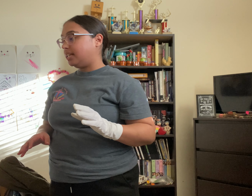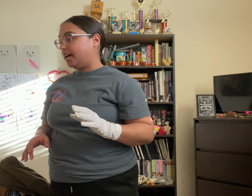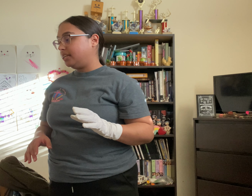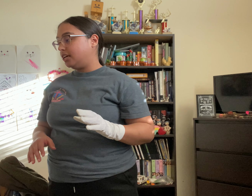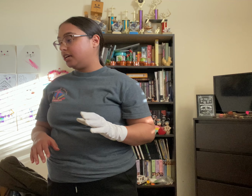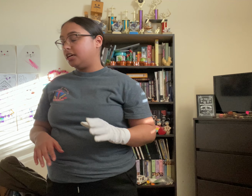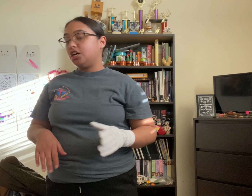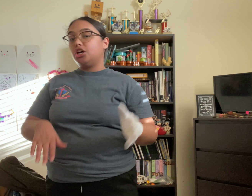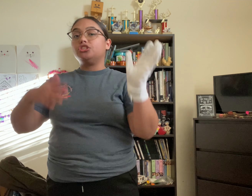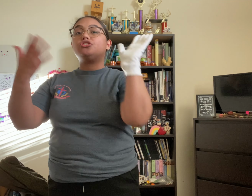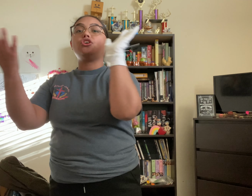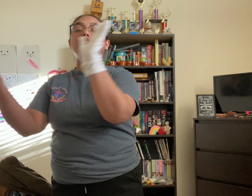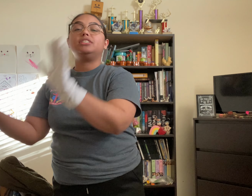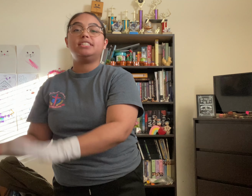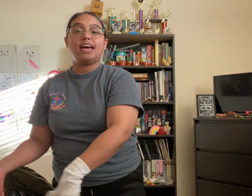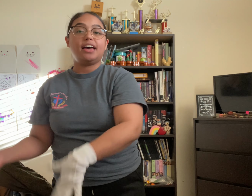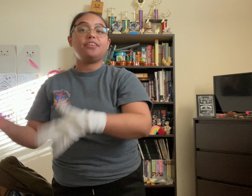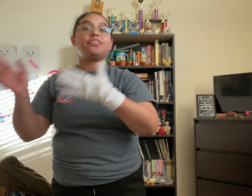line. So death,